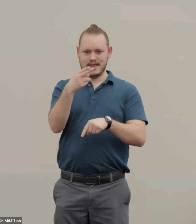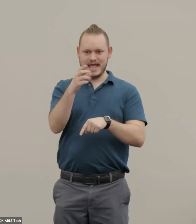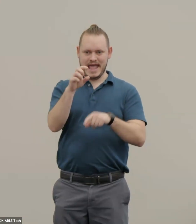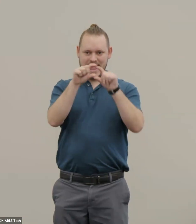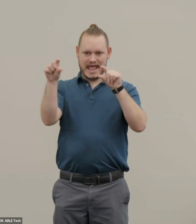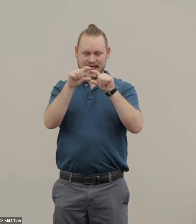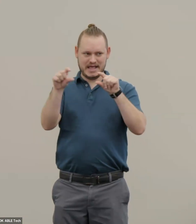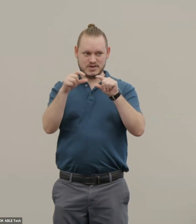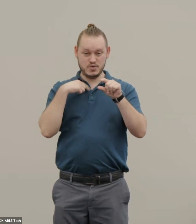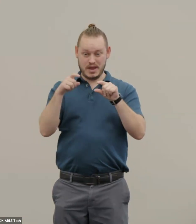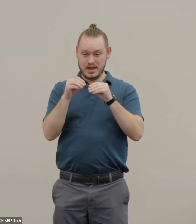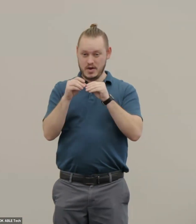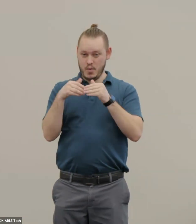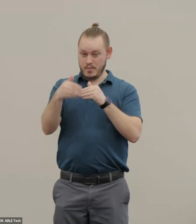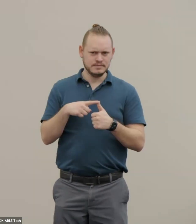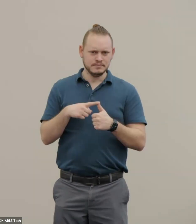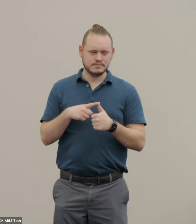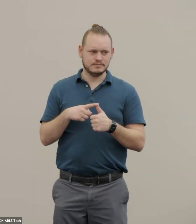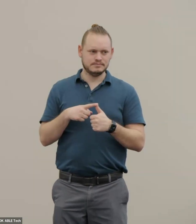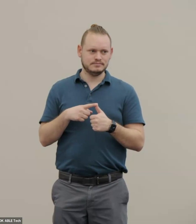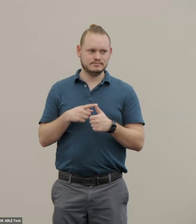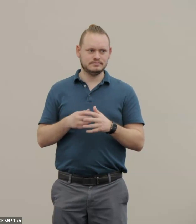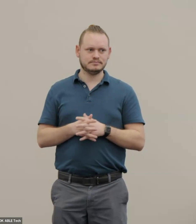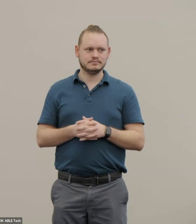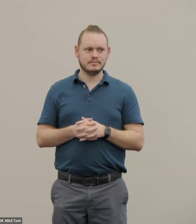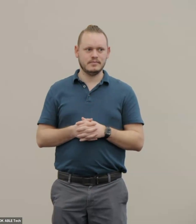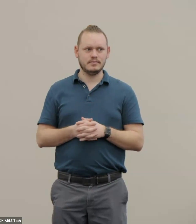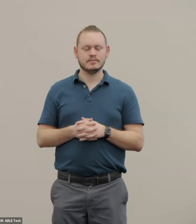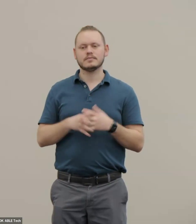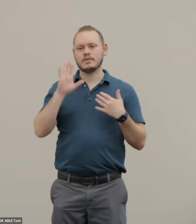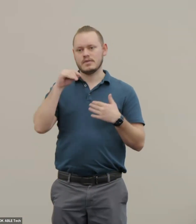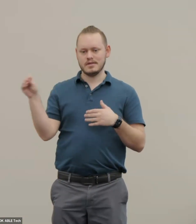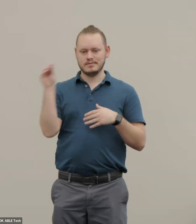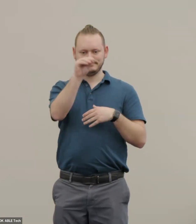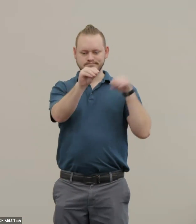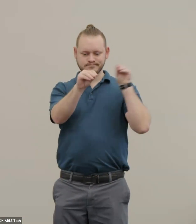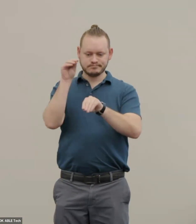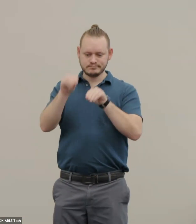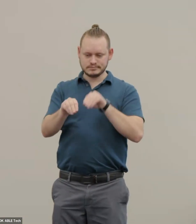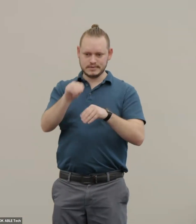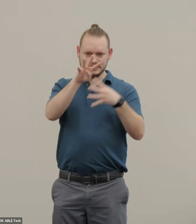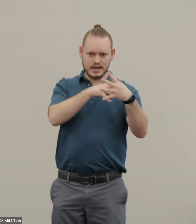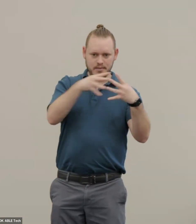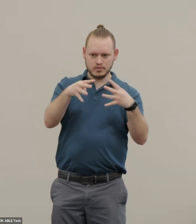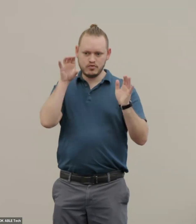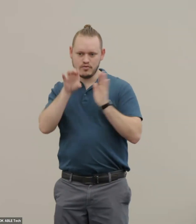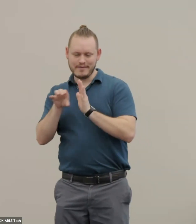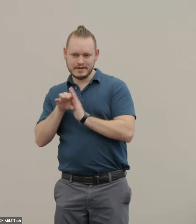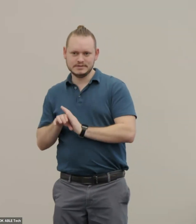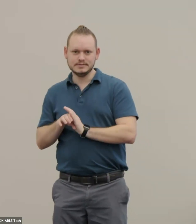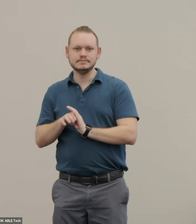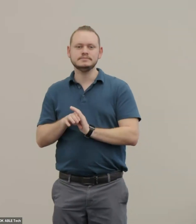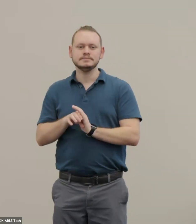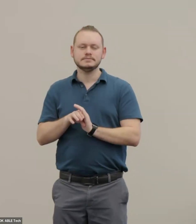So 3 questions, sorry. Can you know how you can insert tables and graphics? Can you insert,